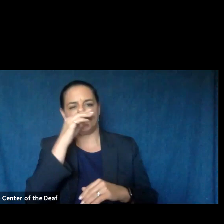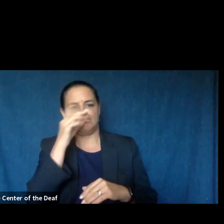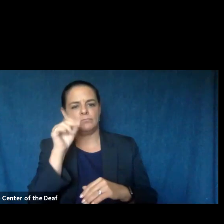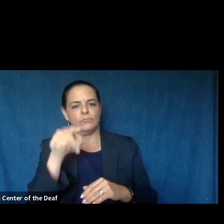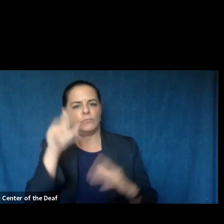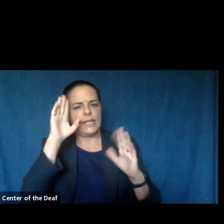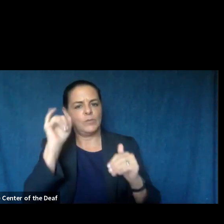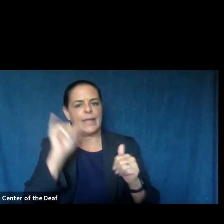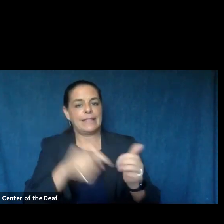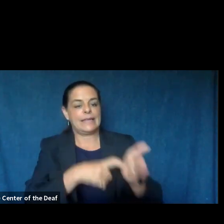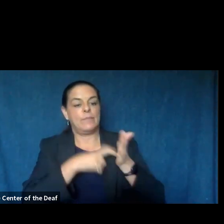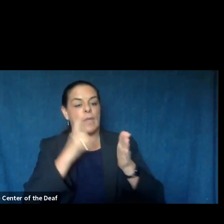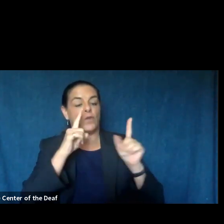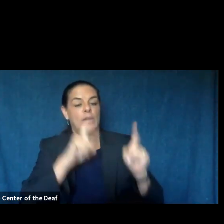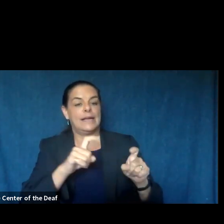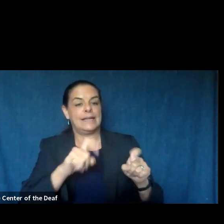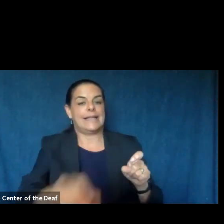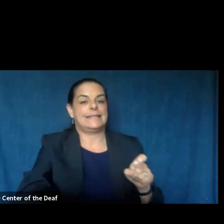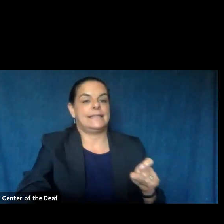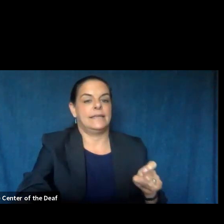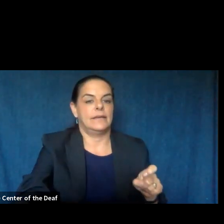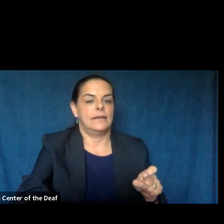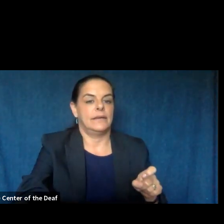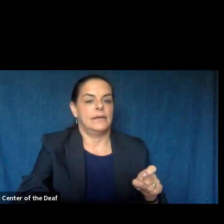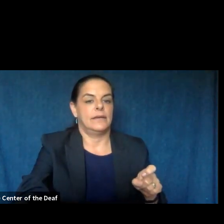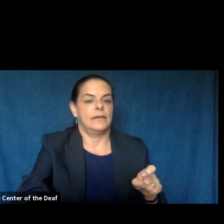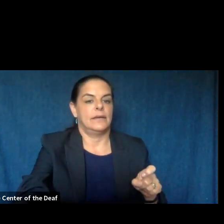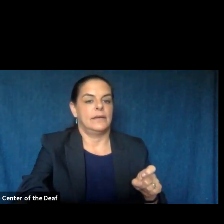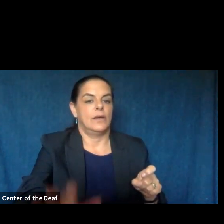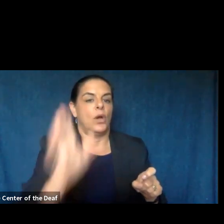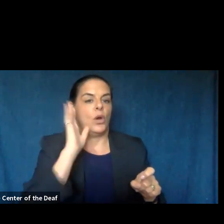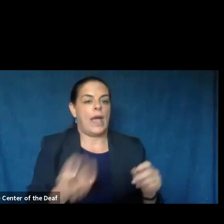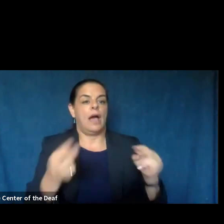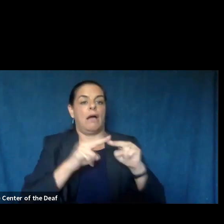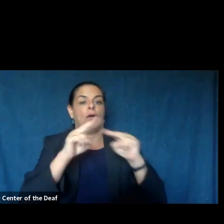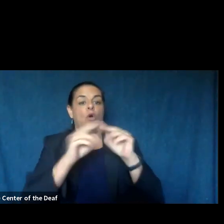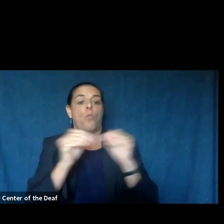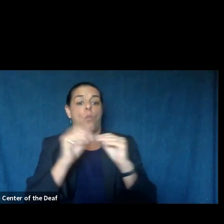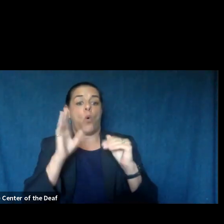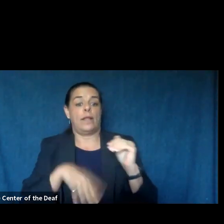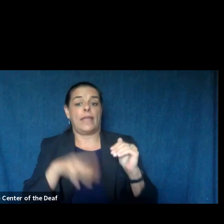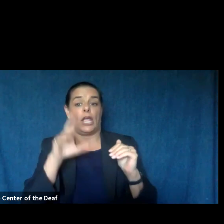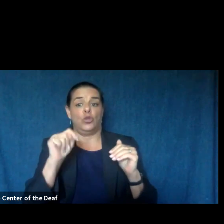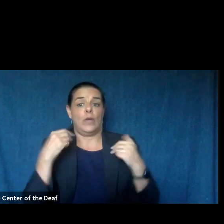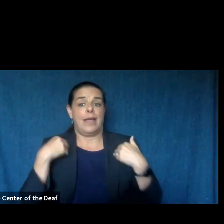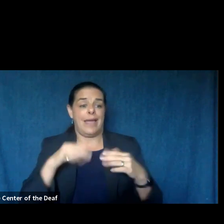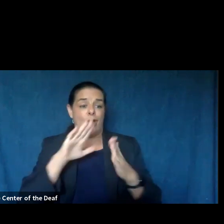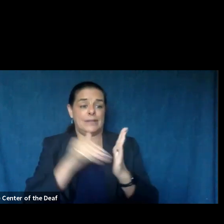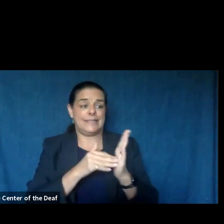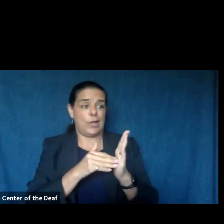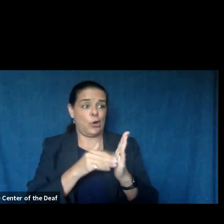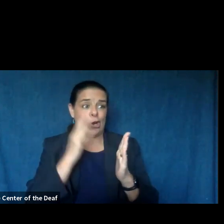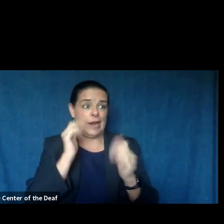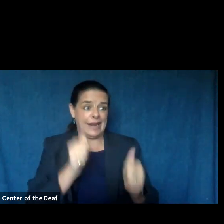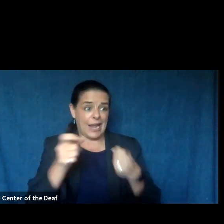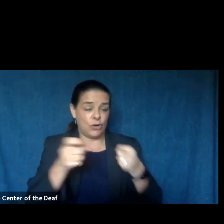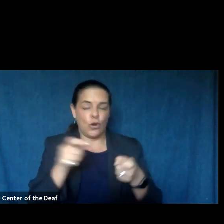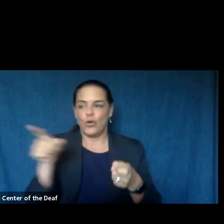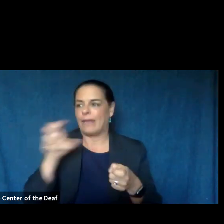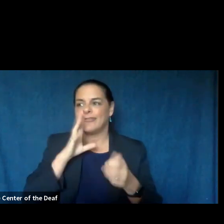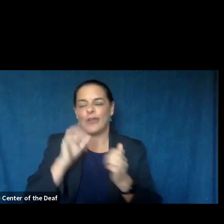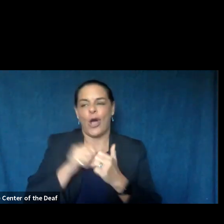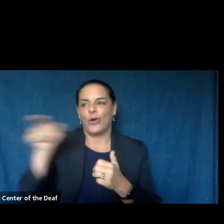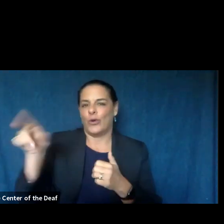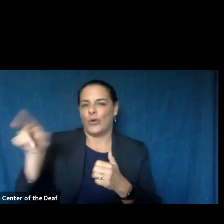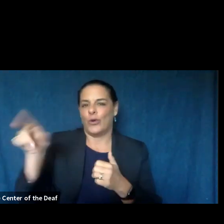expect the demand for testing will increase beyond UT's health center as students move back? Again, talk to UT about that. They have lots of